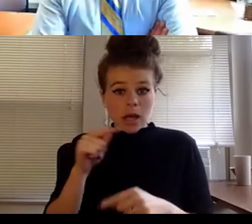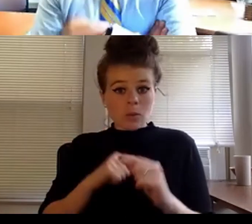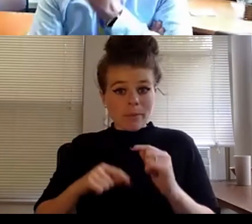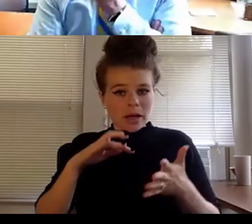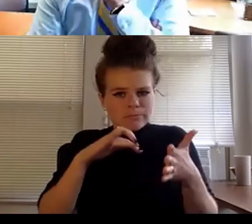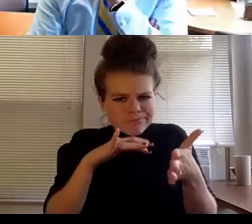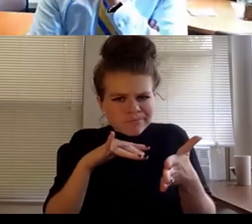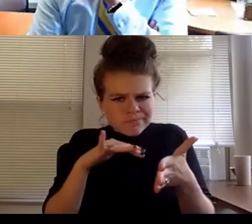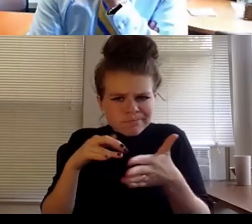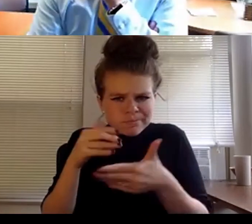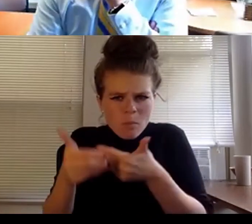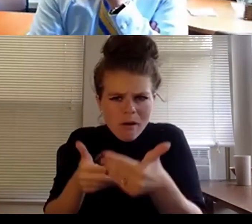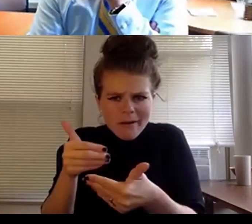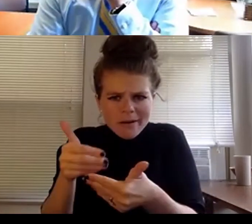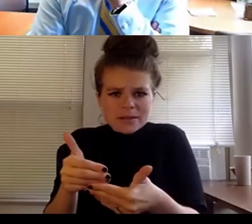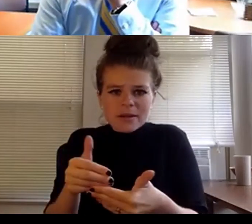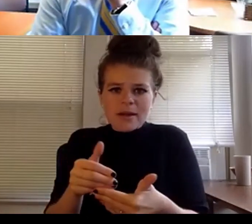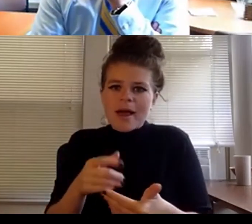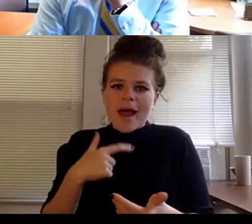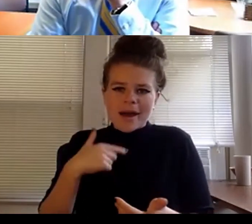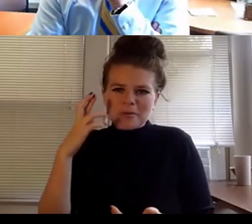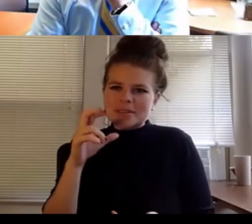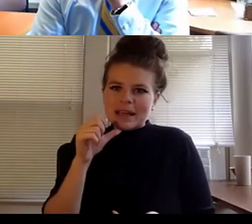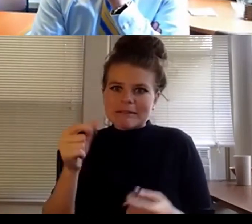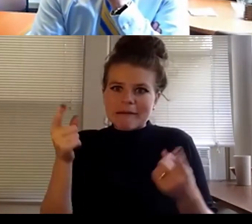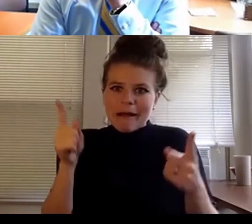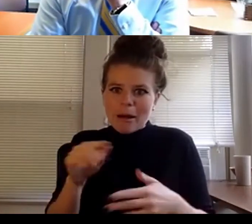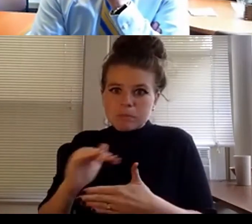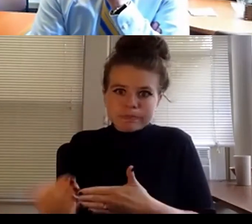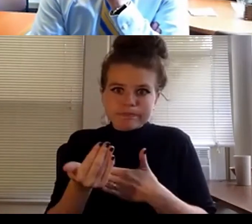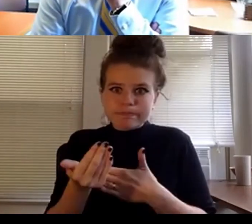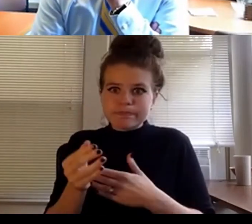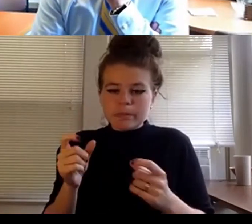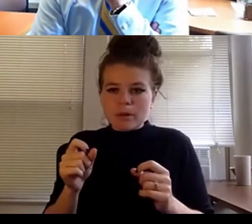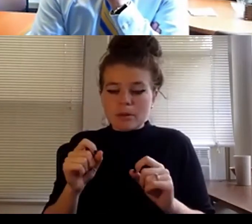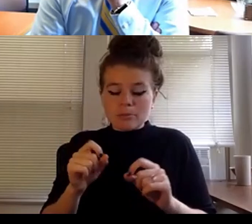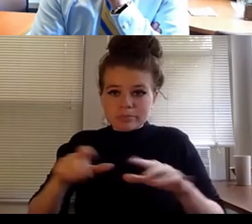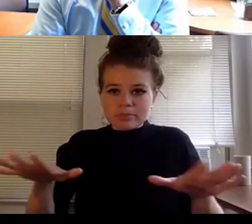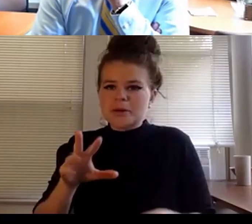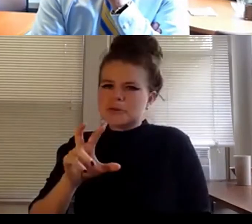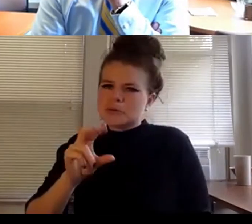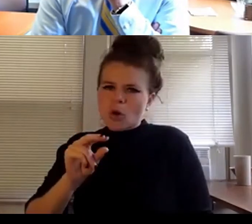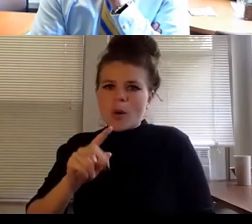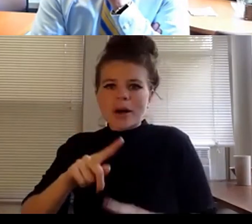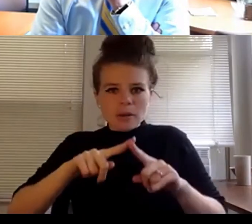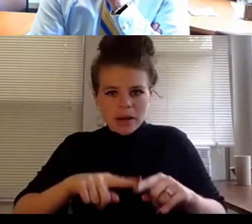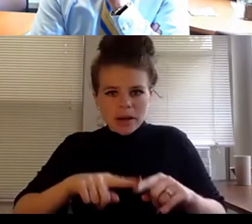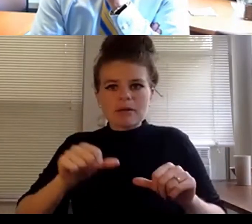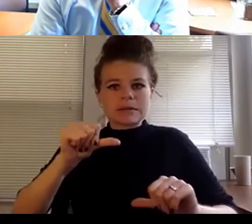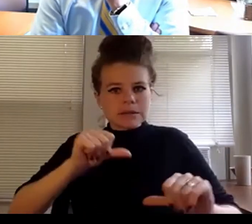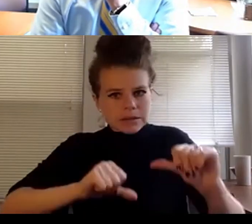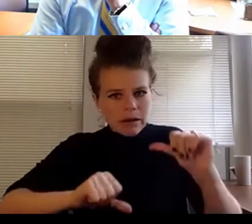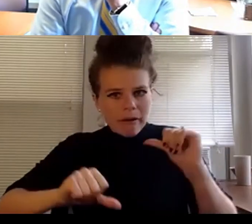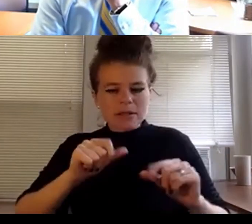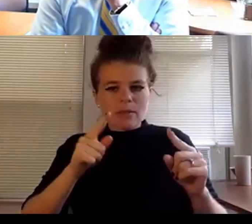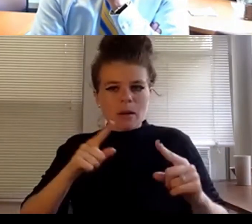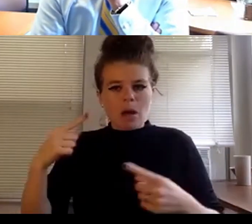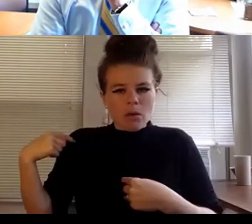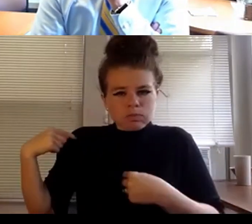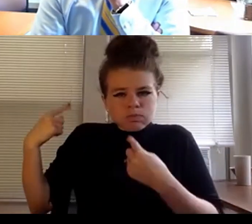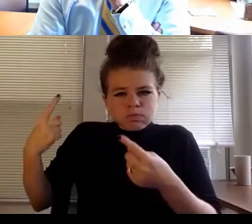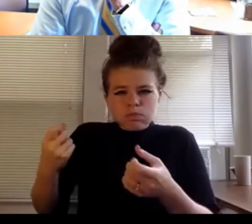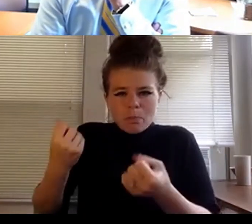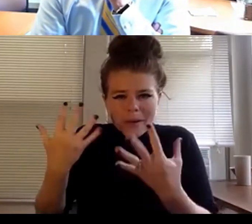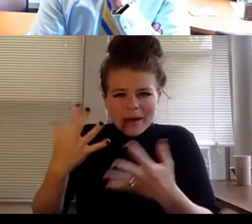and realized it wasn't overnight, that it was, you know what I mean? This was based on science that had been going on for years, built on